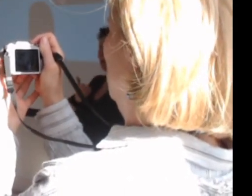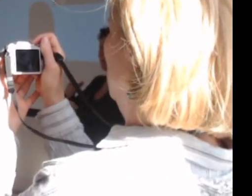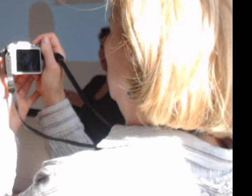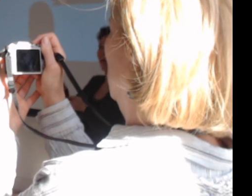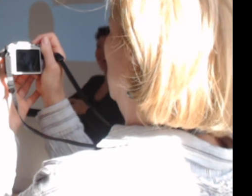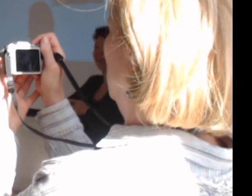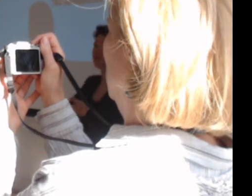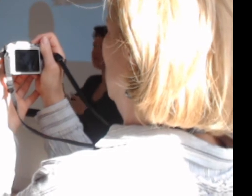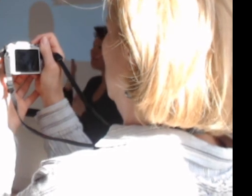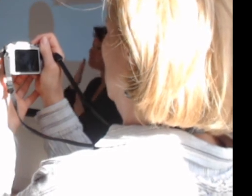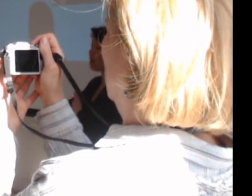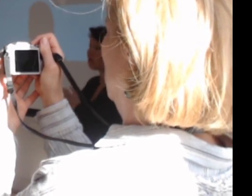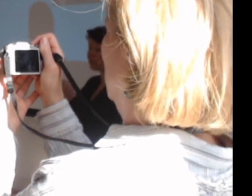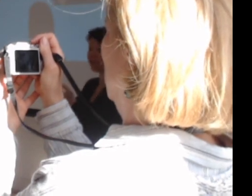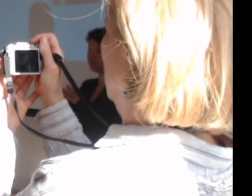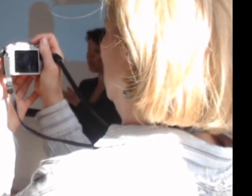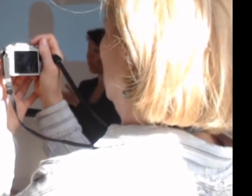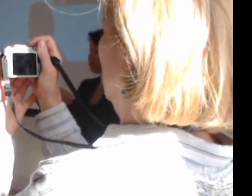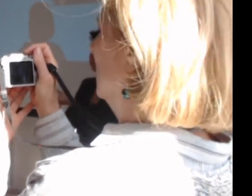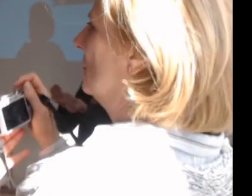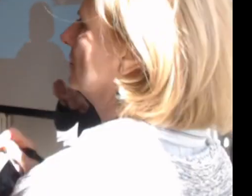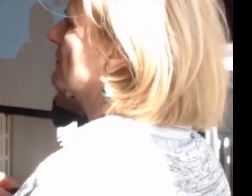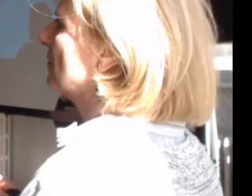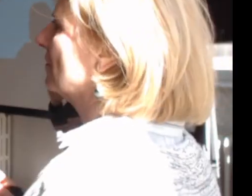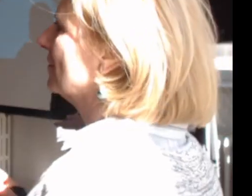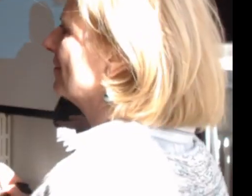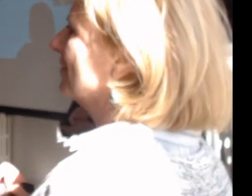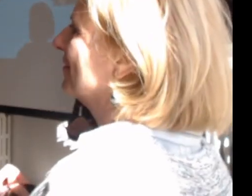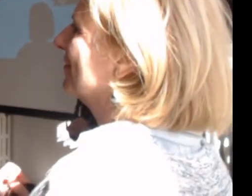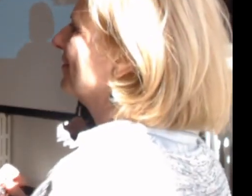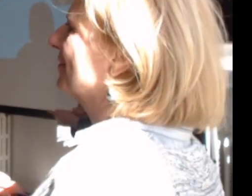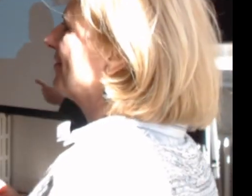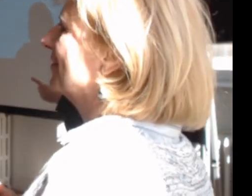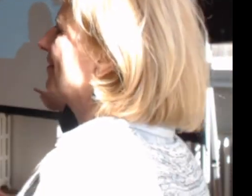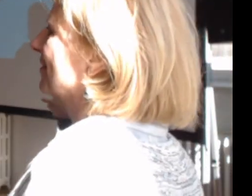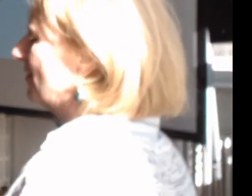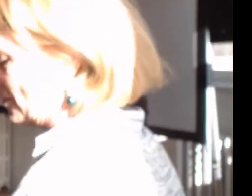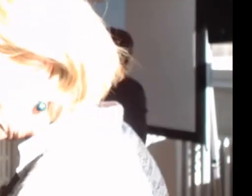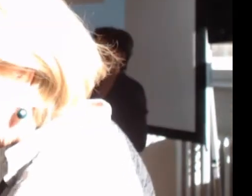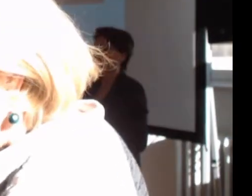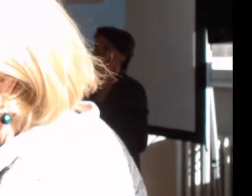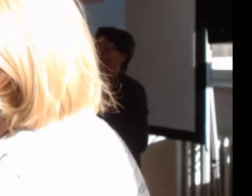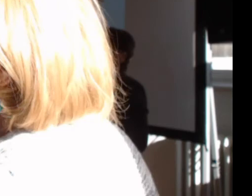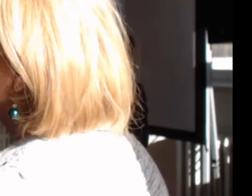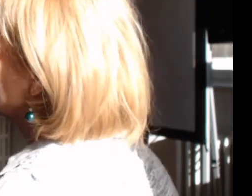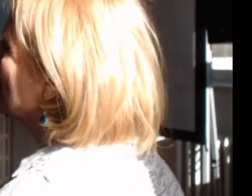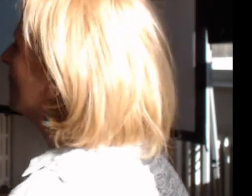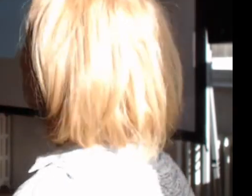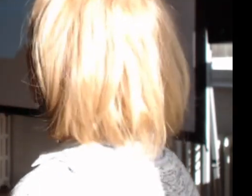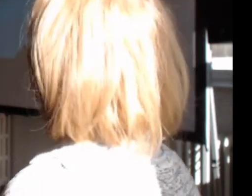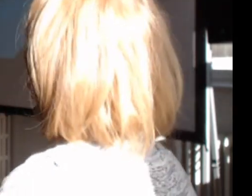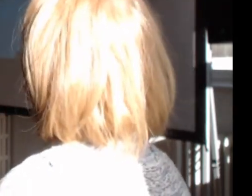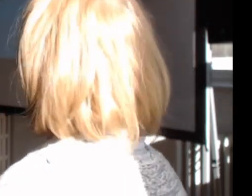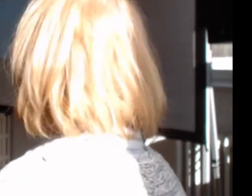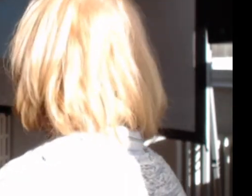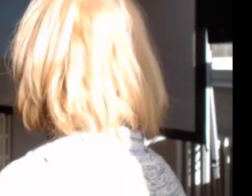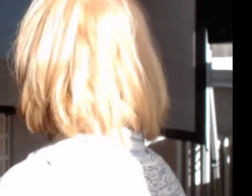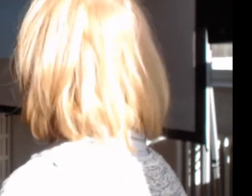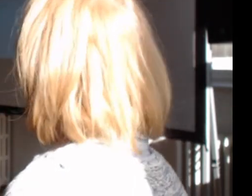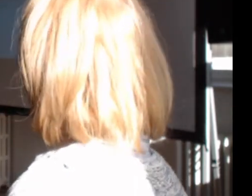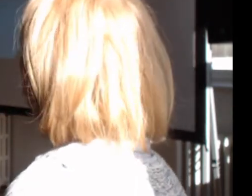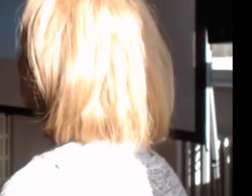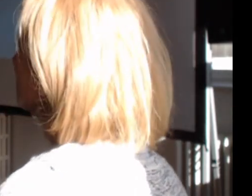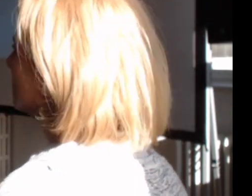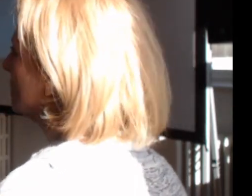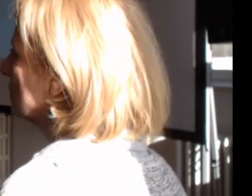something that they're happy to do. So I'm happy to do that. Usually it's not the technology, it's the other barriers. There we are. Thank you for the